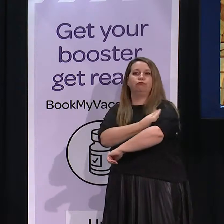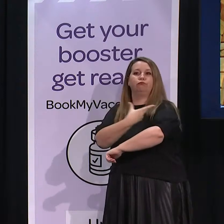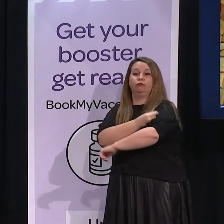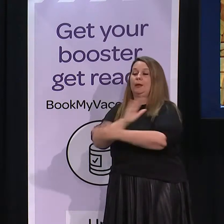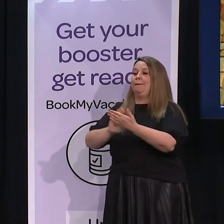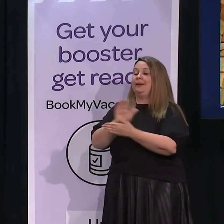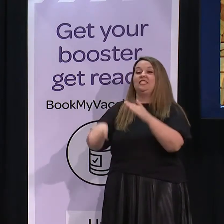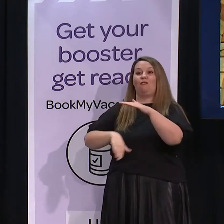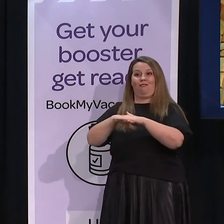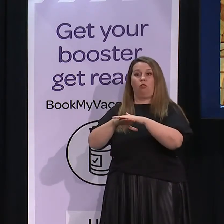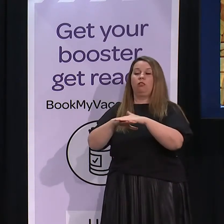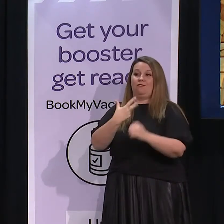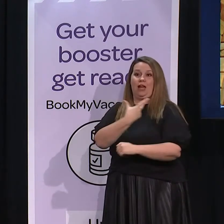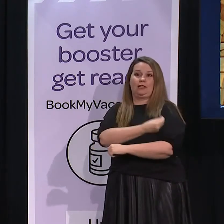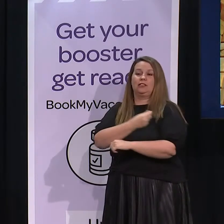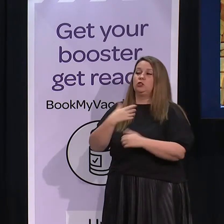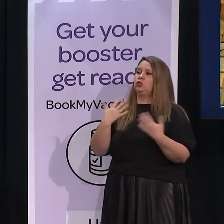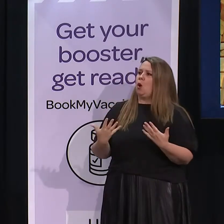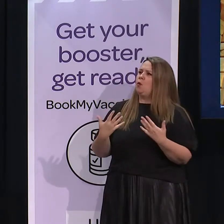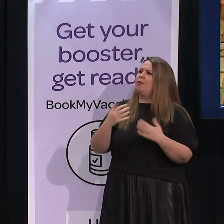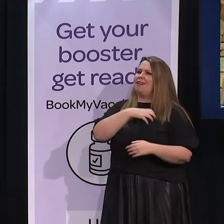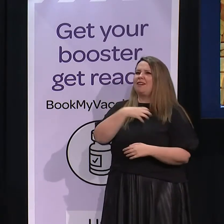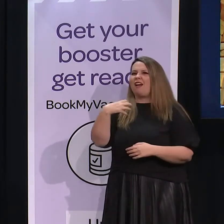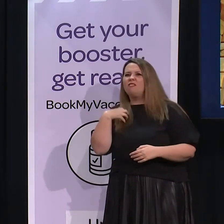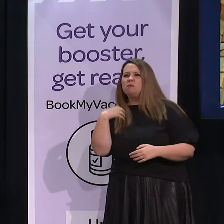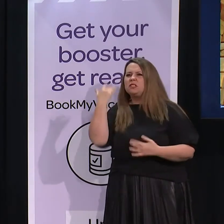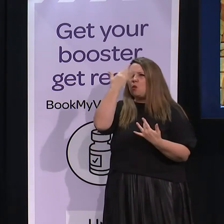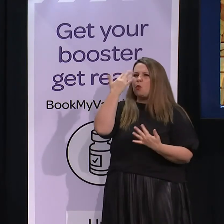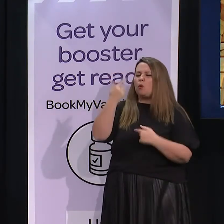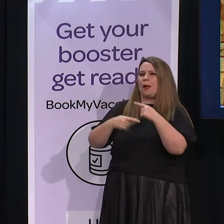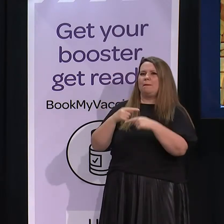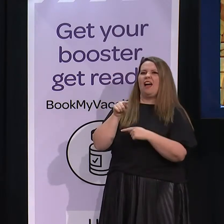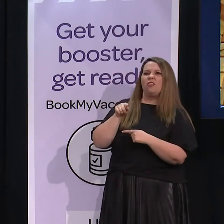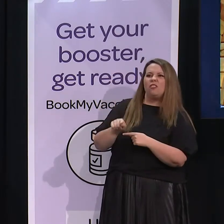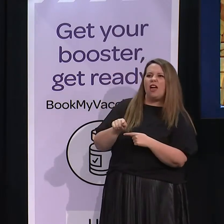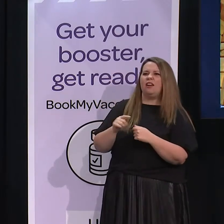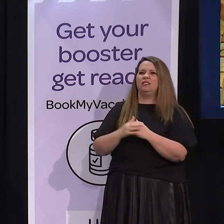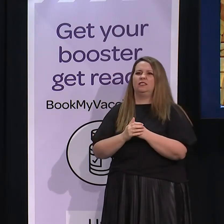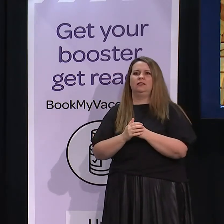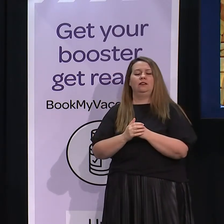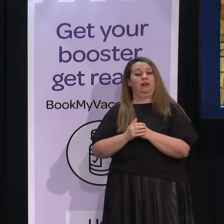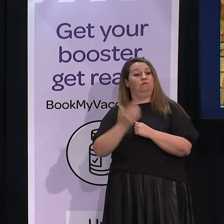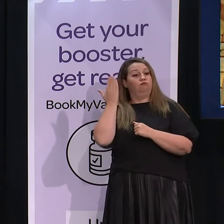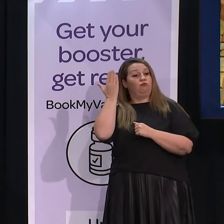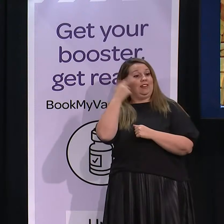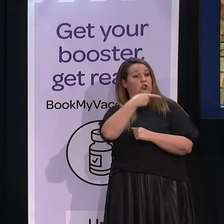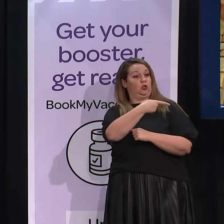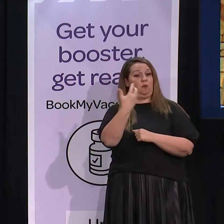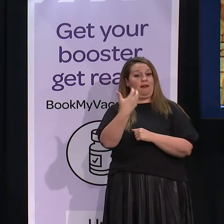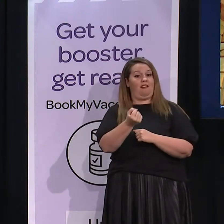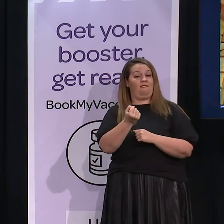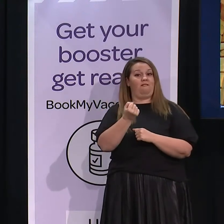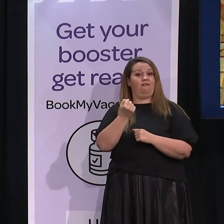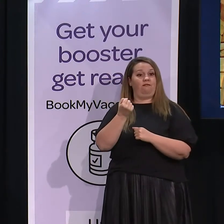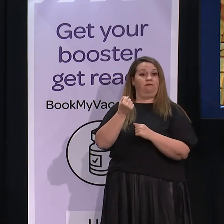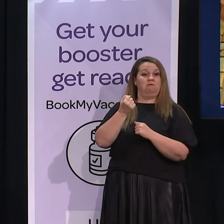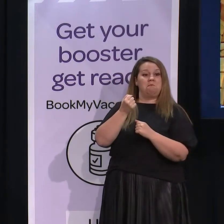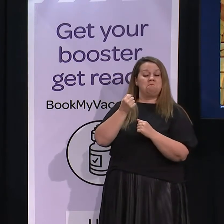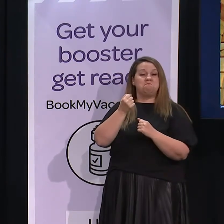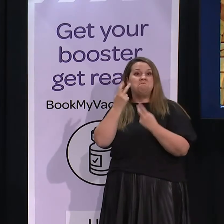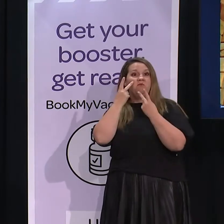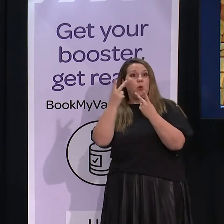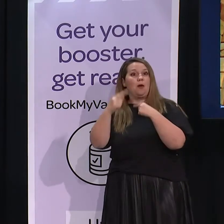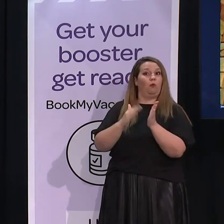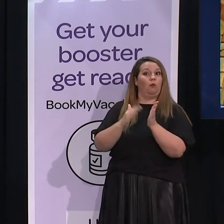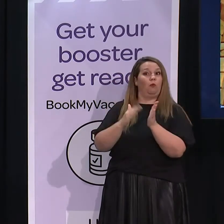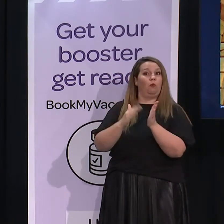vaccinated. Yep. Has the government given any thought to that and when it might consider it? And Professor Skegg, do you have a view on when New Zealand might need to